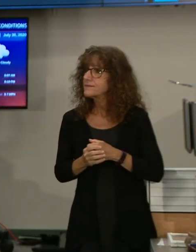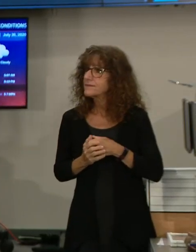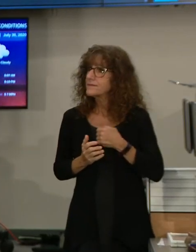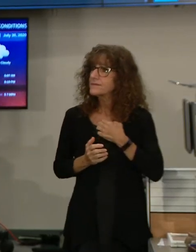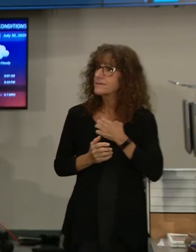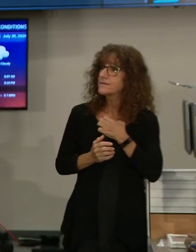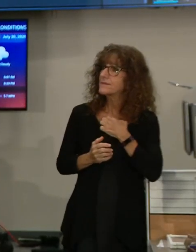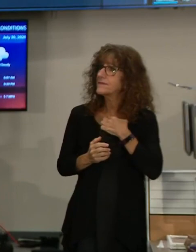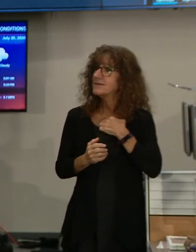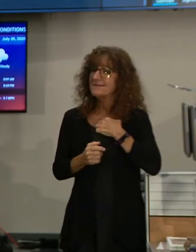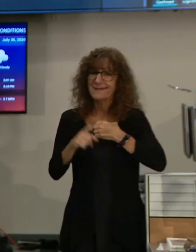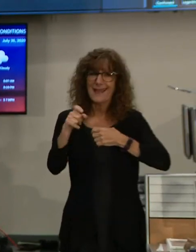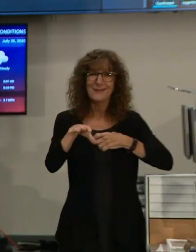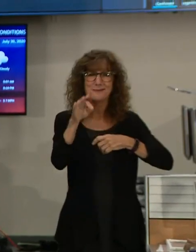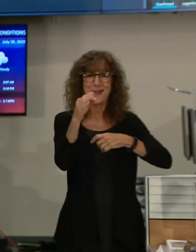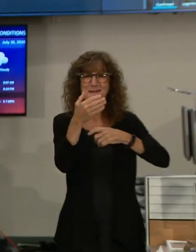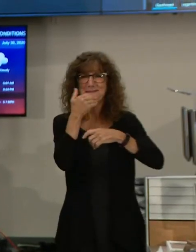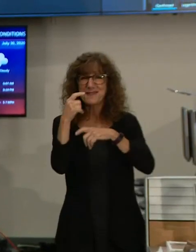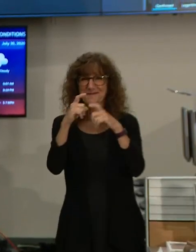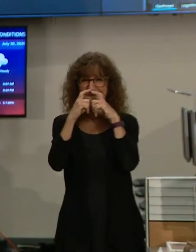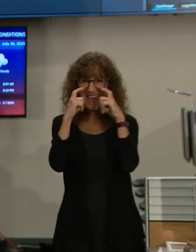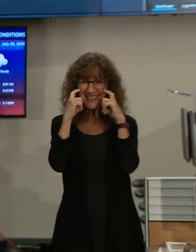I got a better mask.